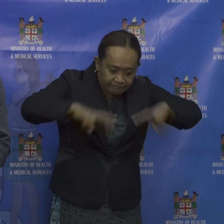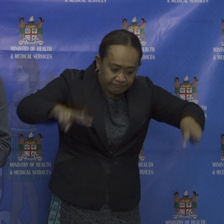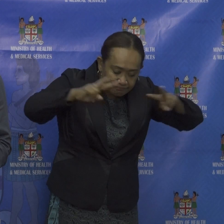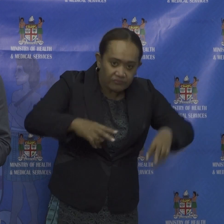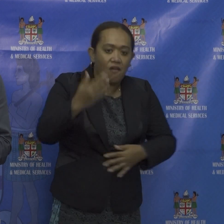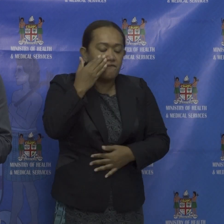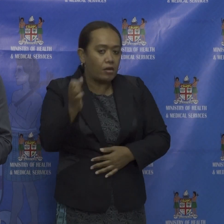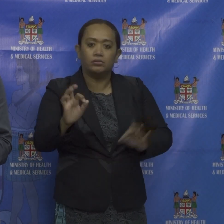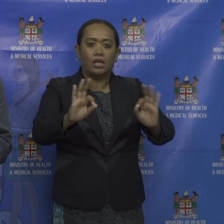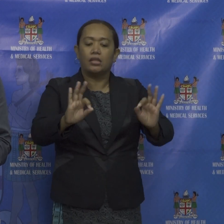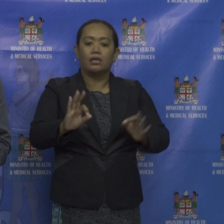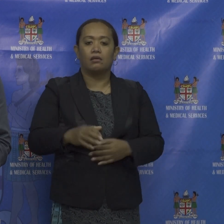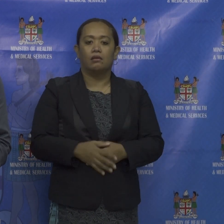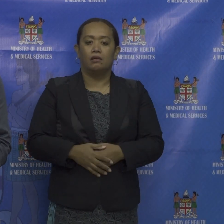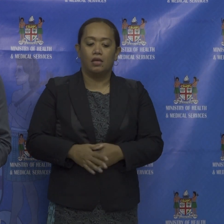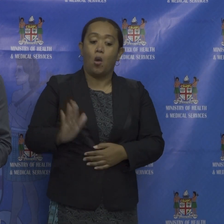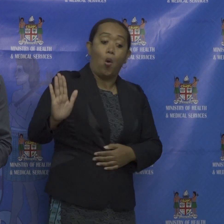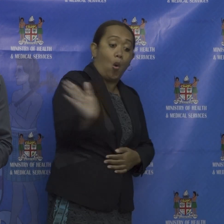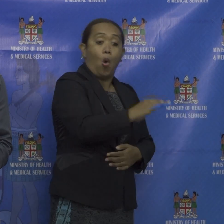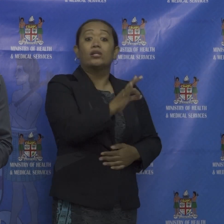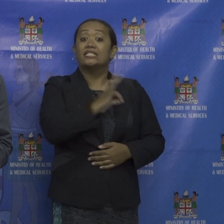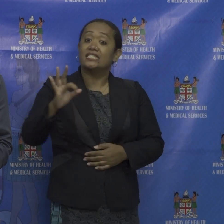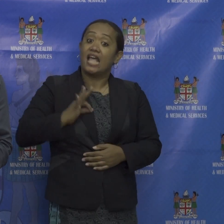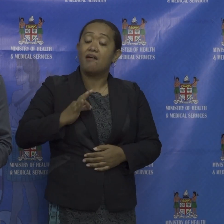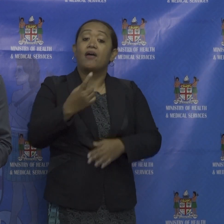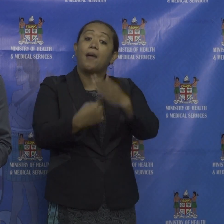COVID-19 ward returned a negative COVID-19 test result.